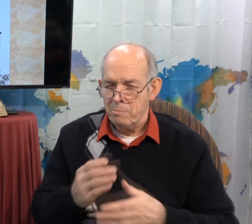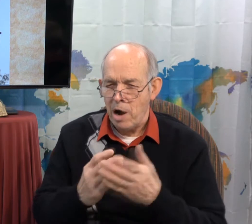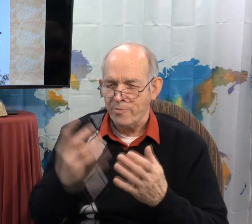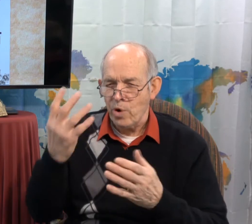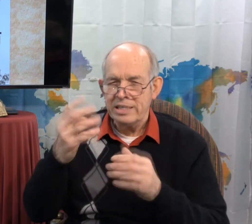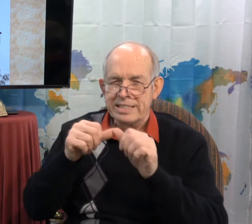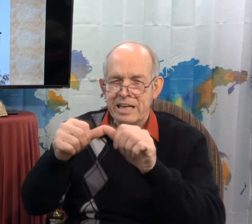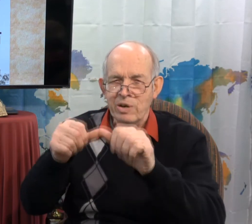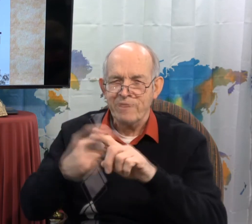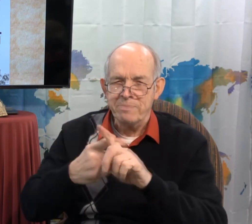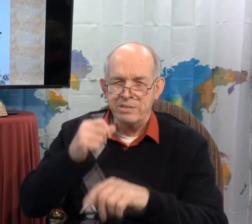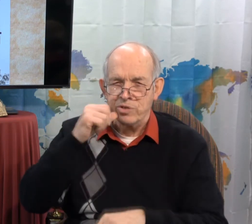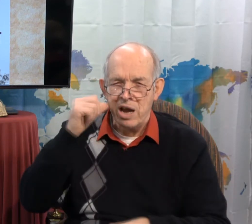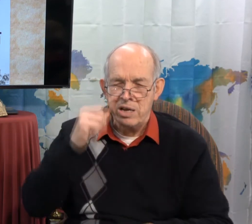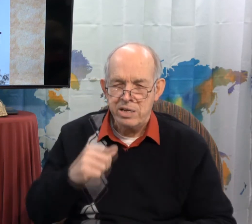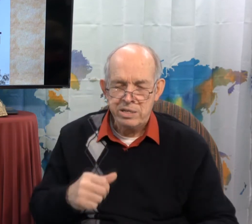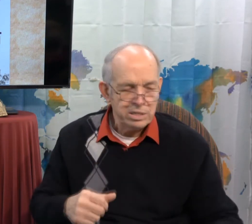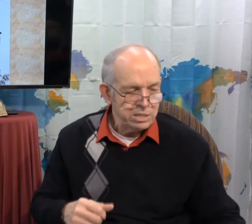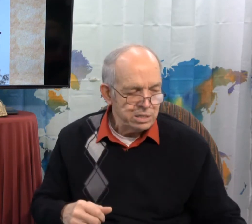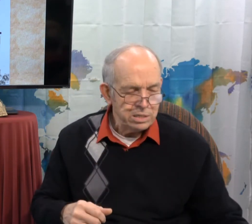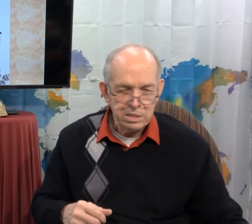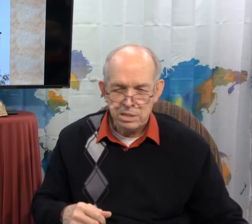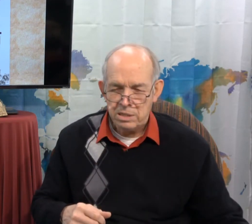part 4, you take it from yesterday.